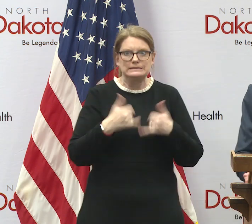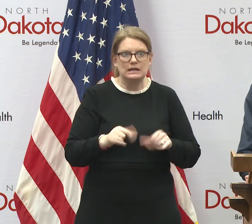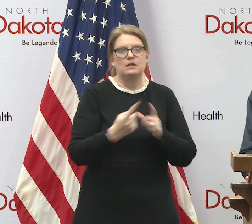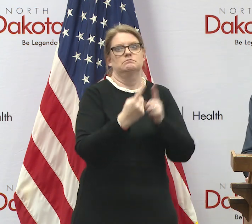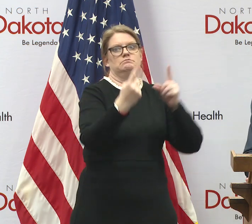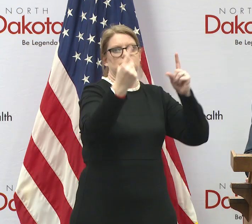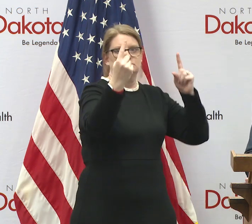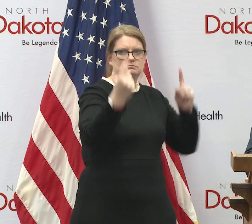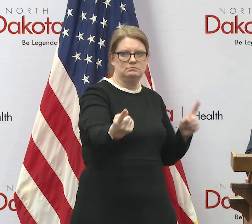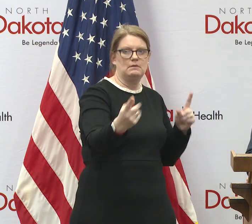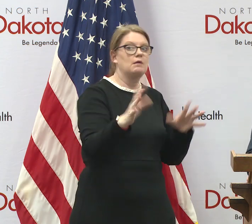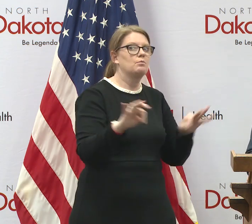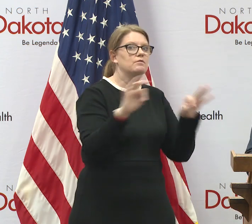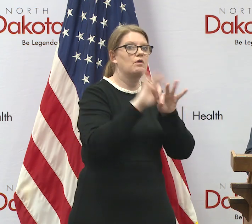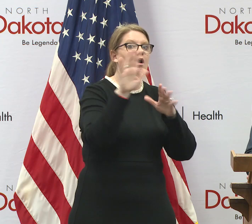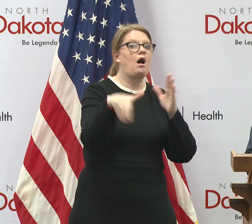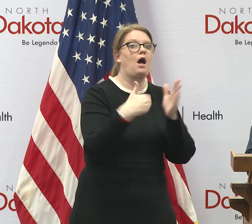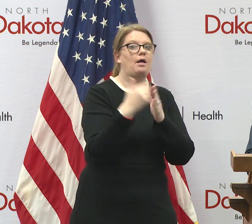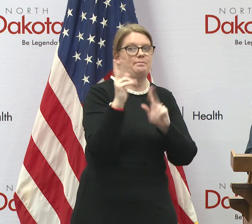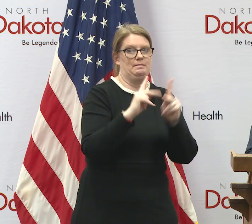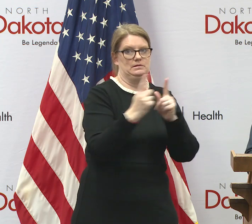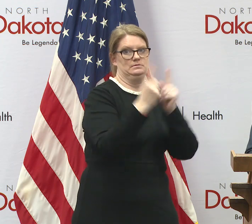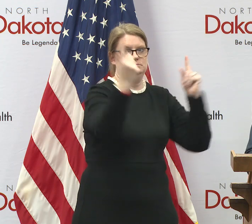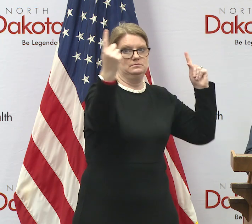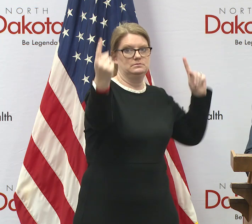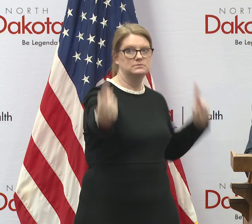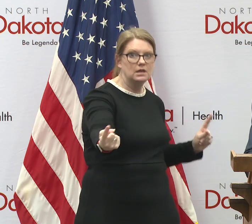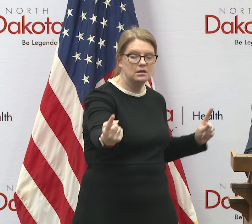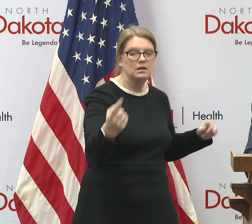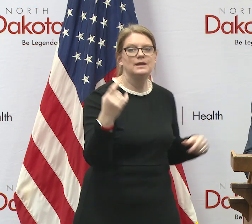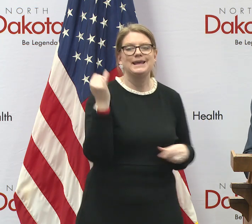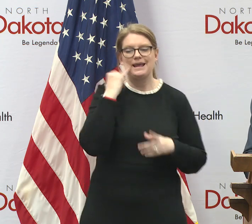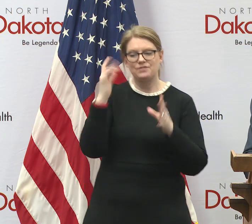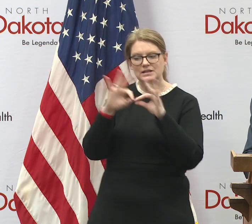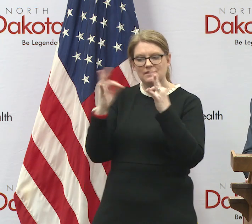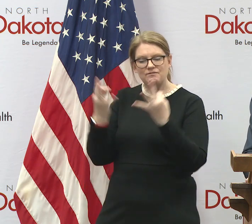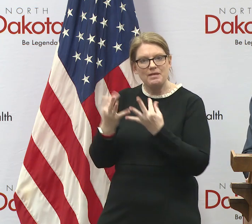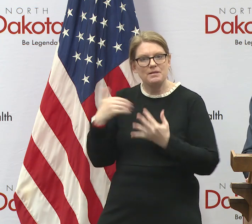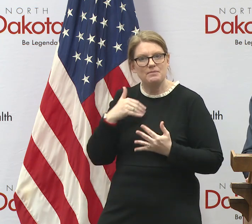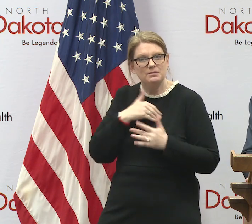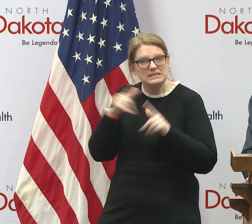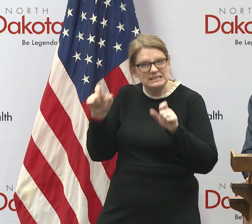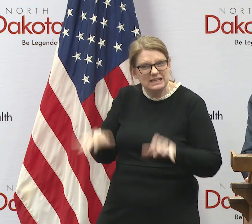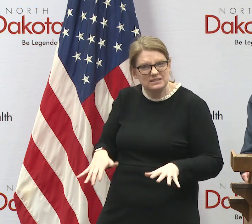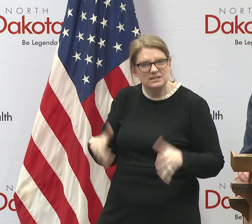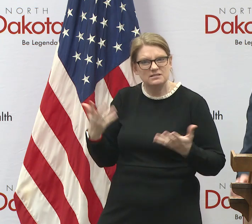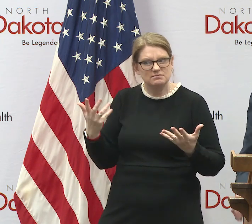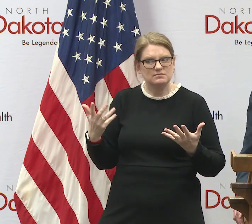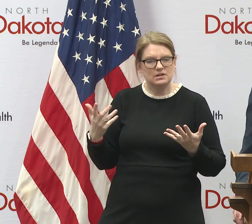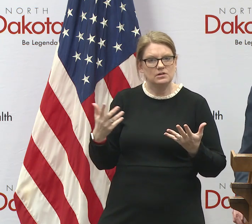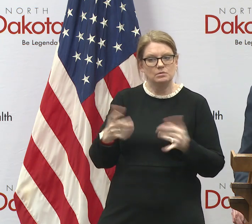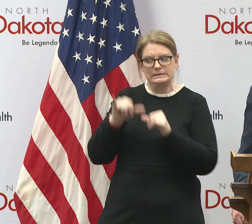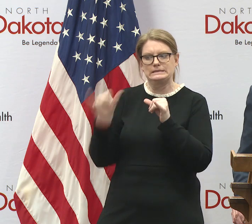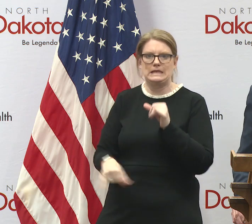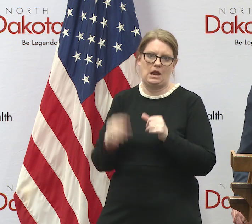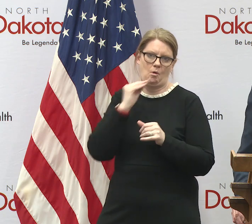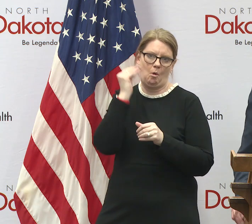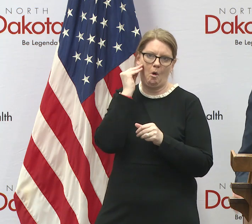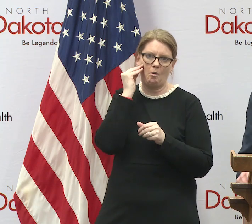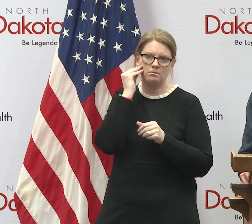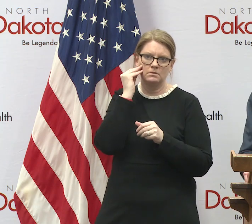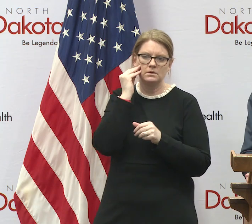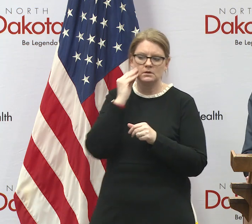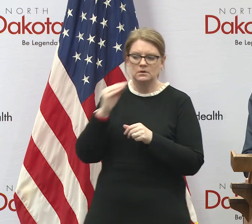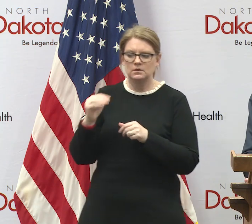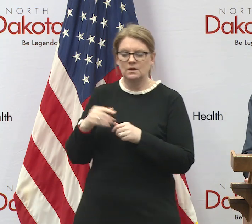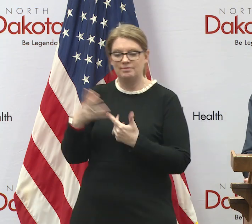for everyone. And again, if you've got a family member who's being tested right now, then stay home until your tests